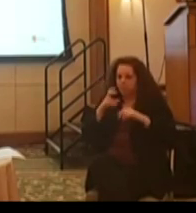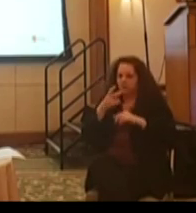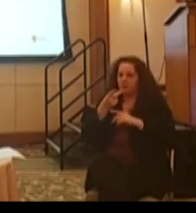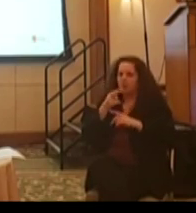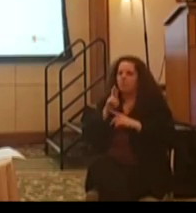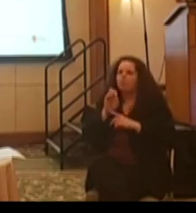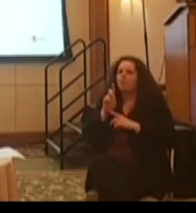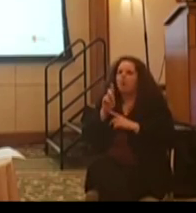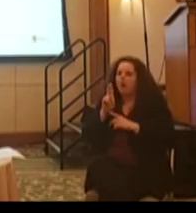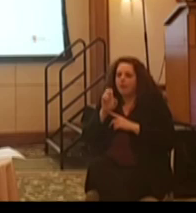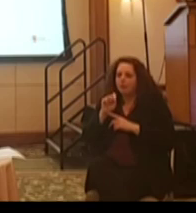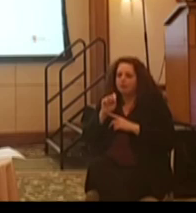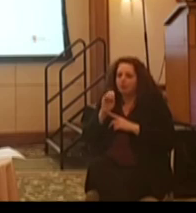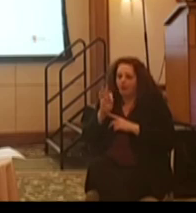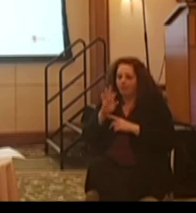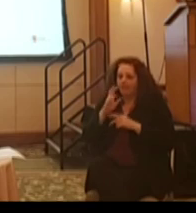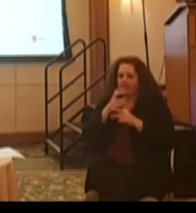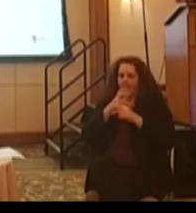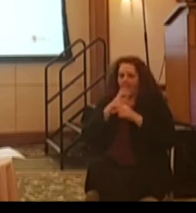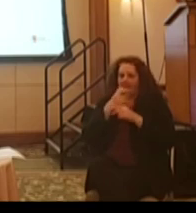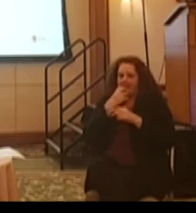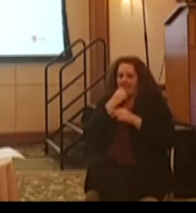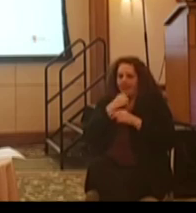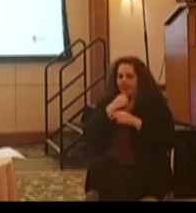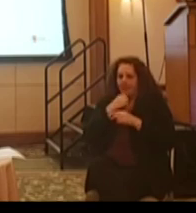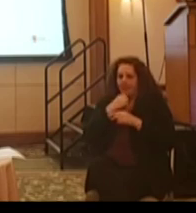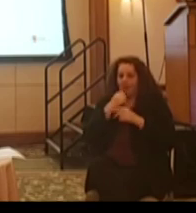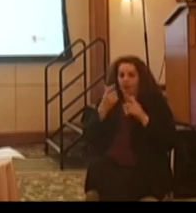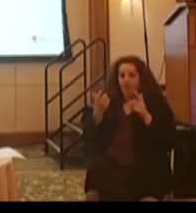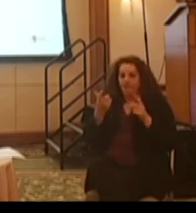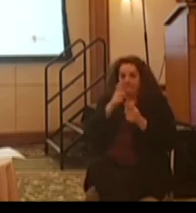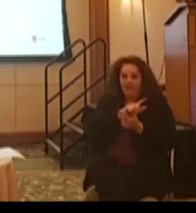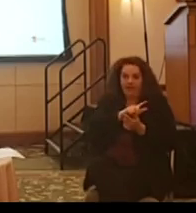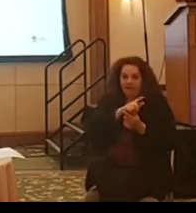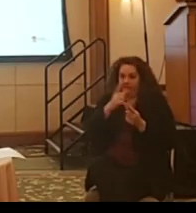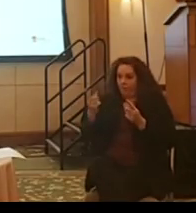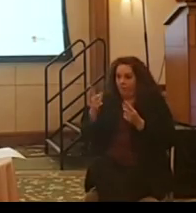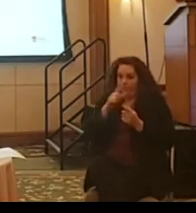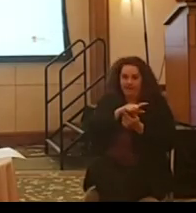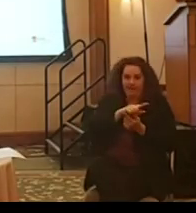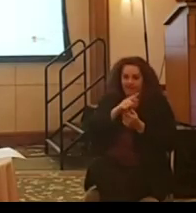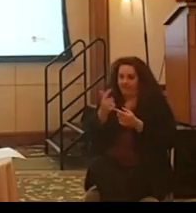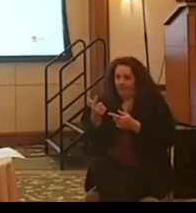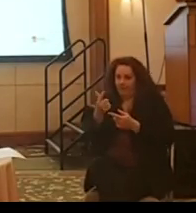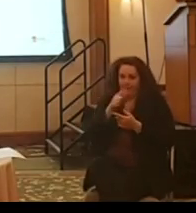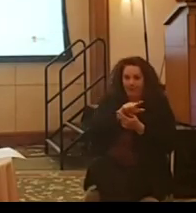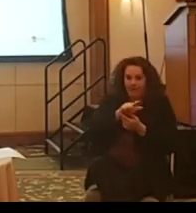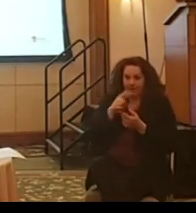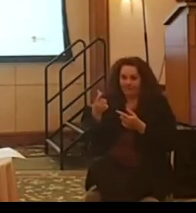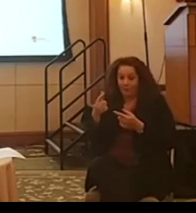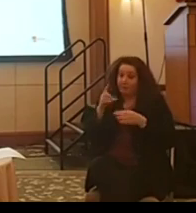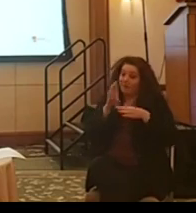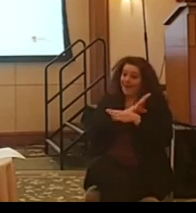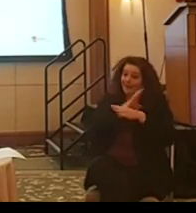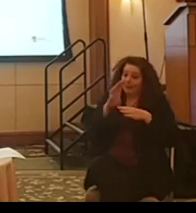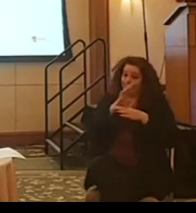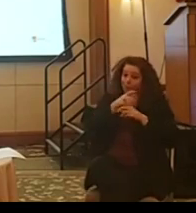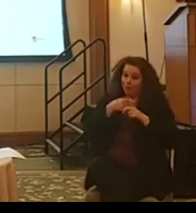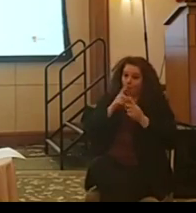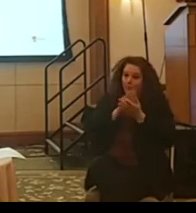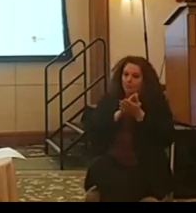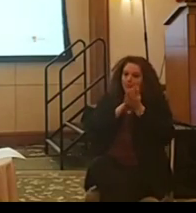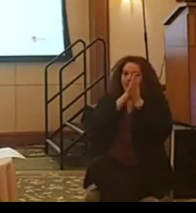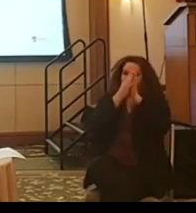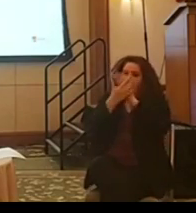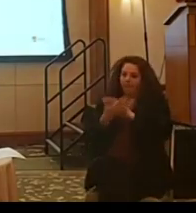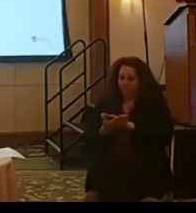been created in their exchange and in their back and forth, the institution will take that product and will turn to the payer and